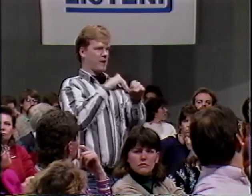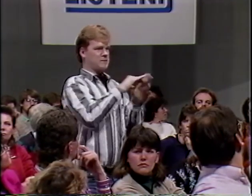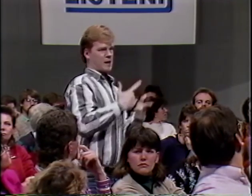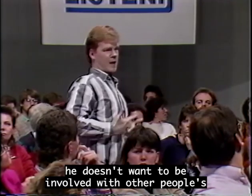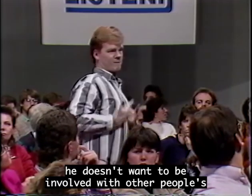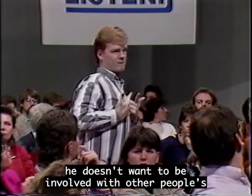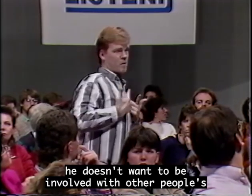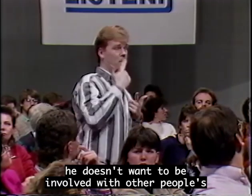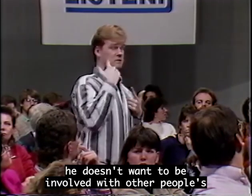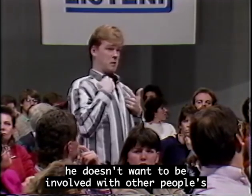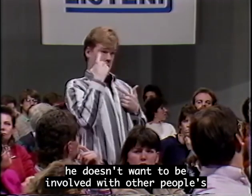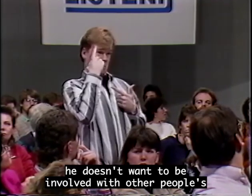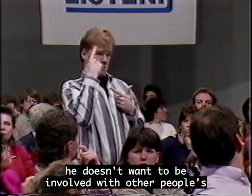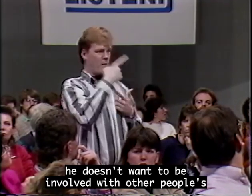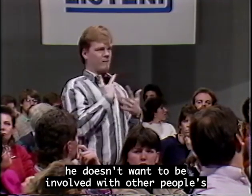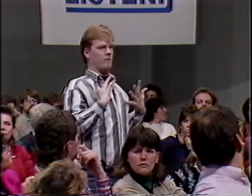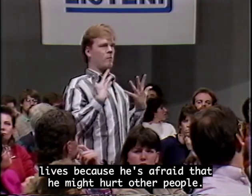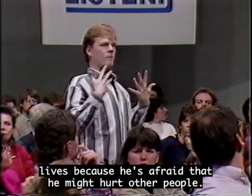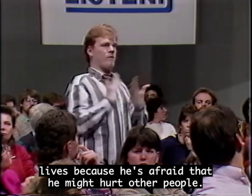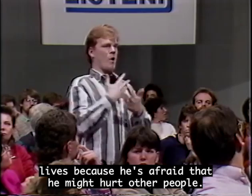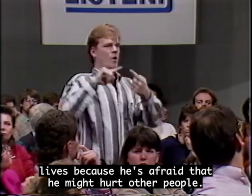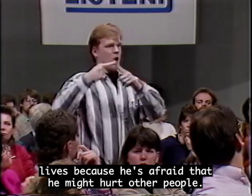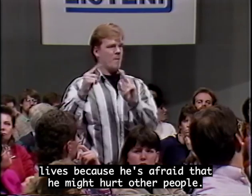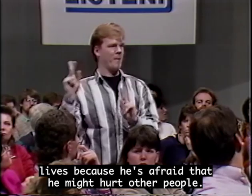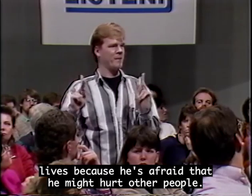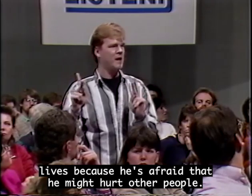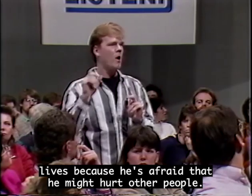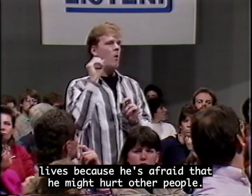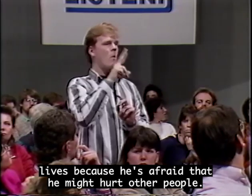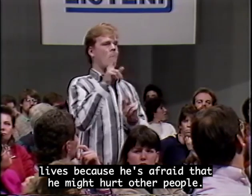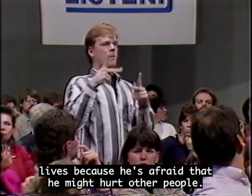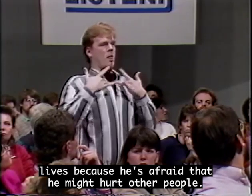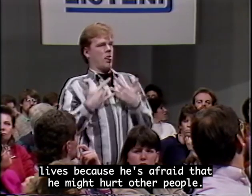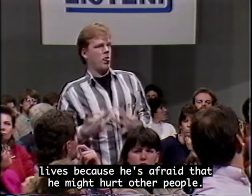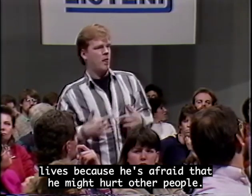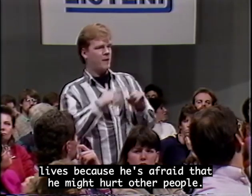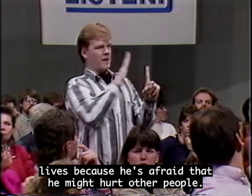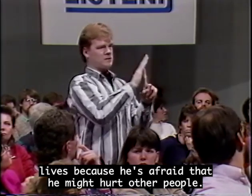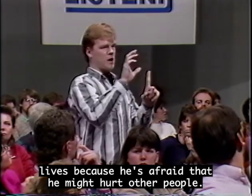if he doesn't want to be involved with other people's lives because he's afraid that he might hurt other people,